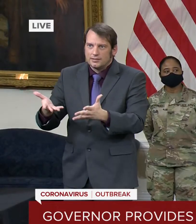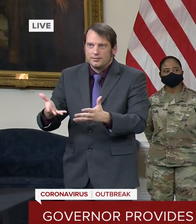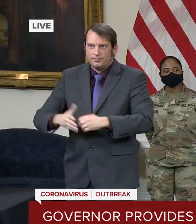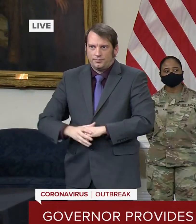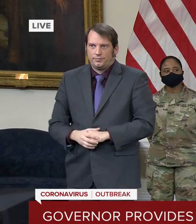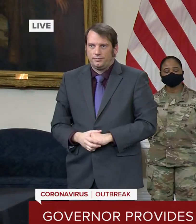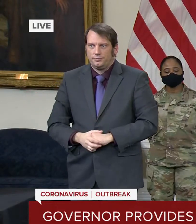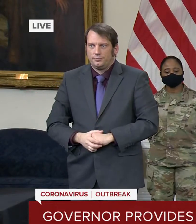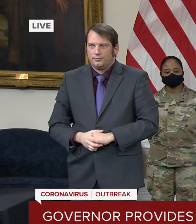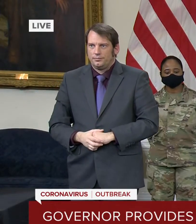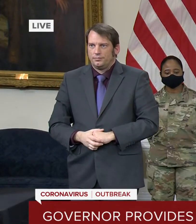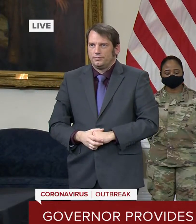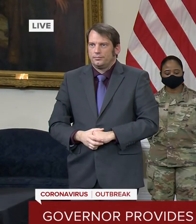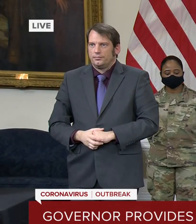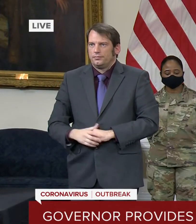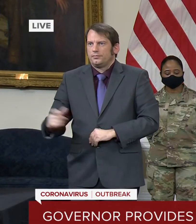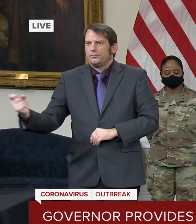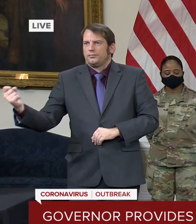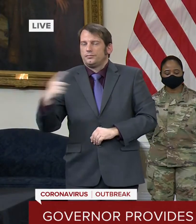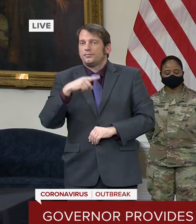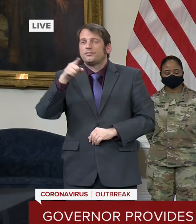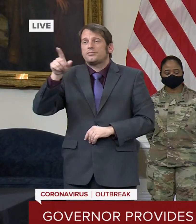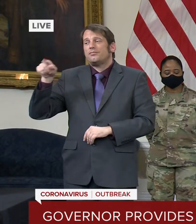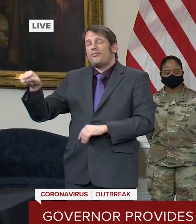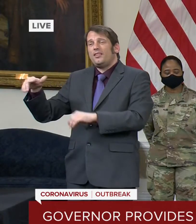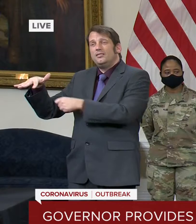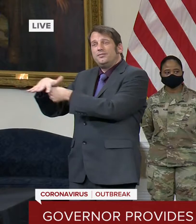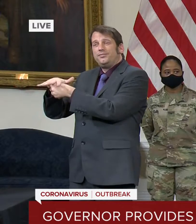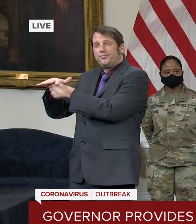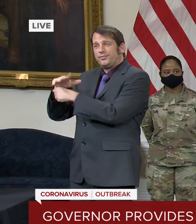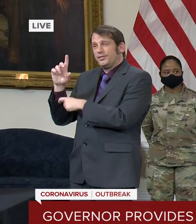Prince George's County at the Giant Food, and you were talking to people in the parking